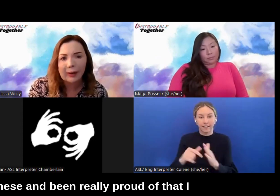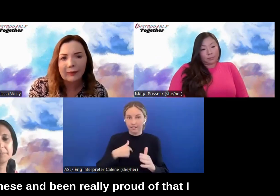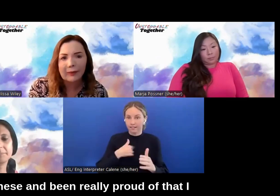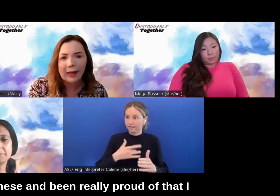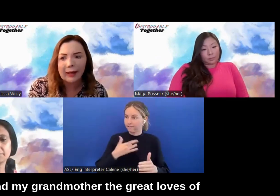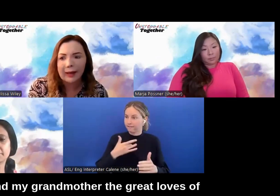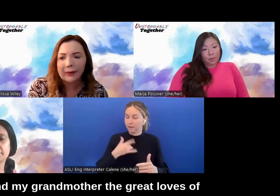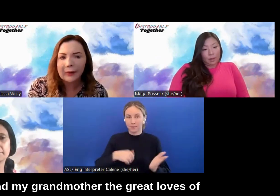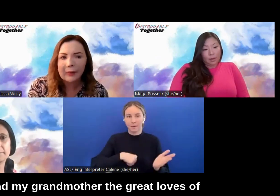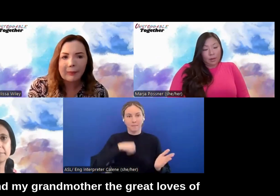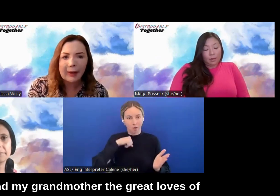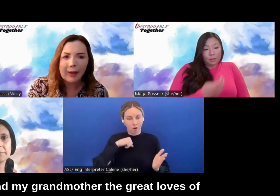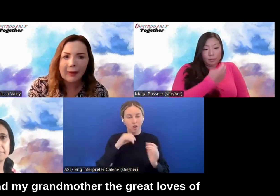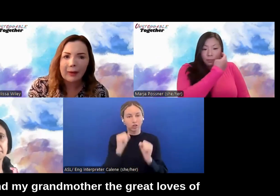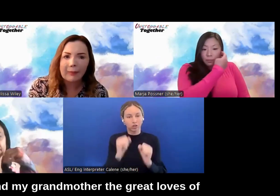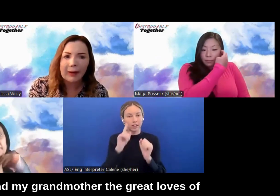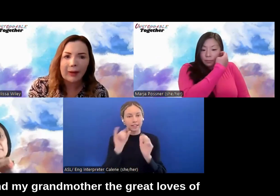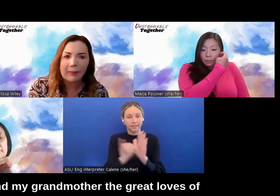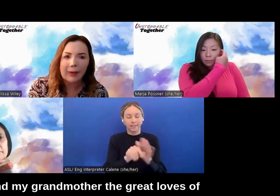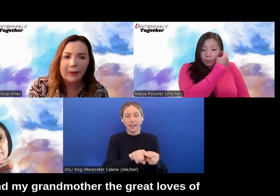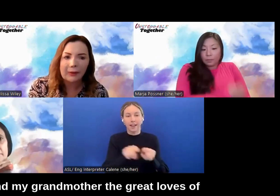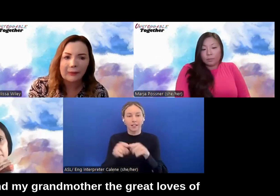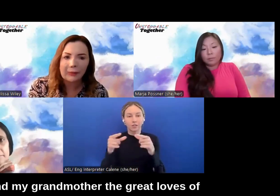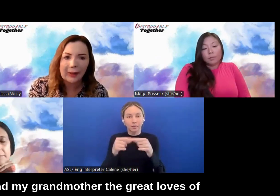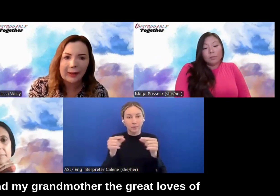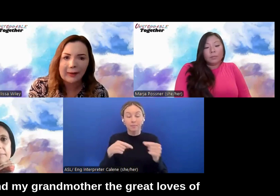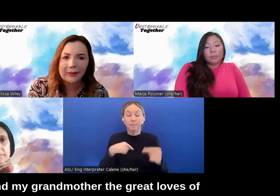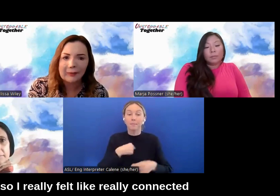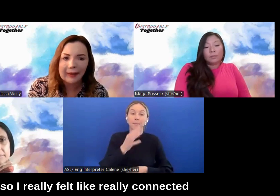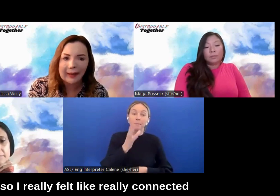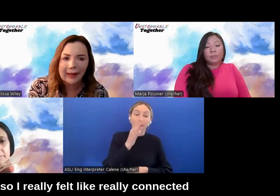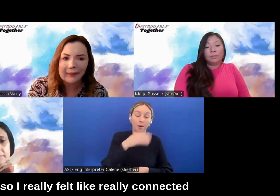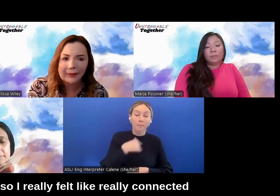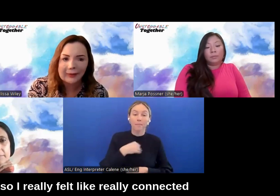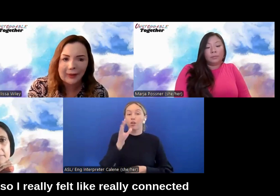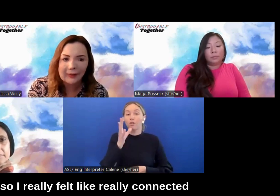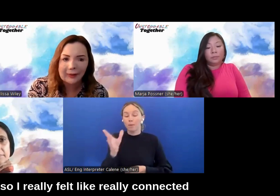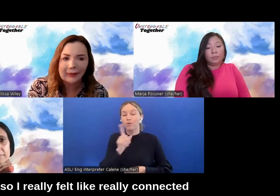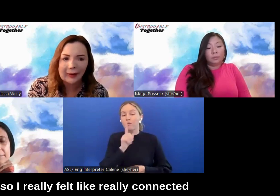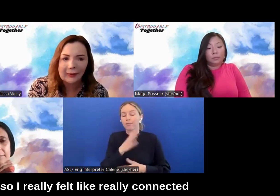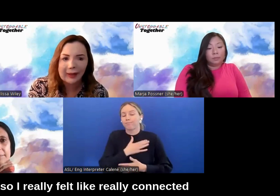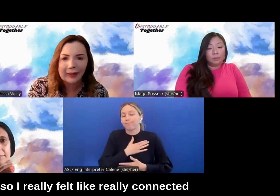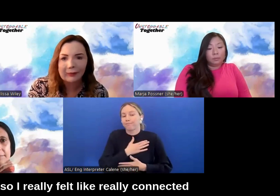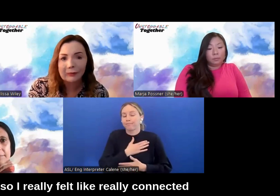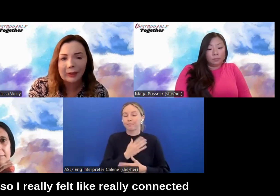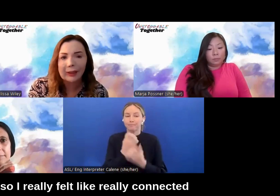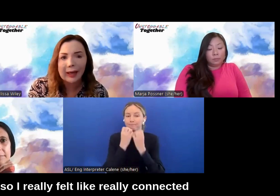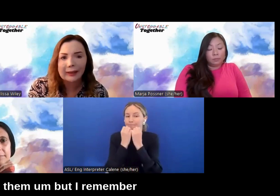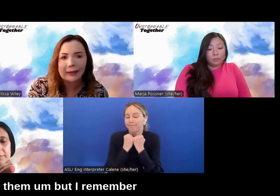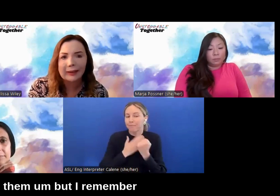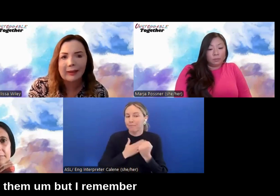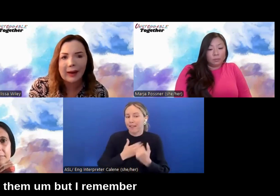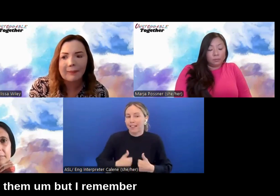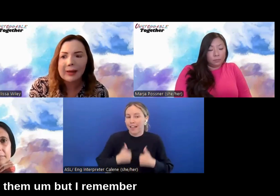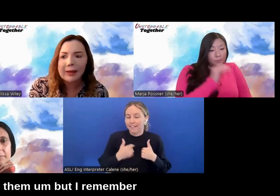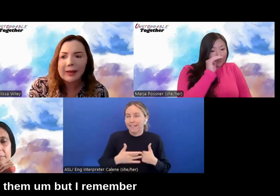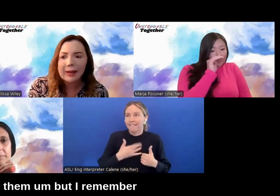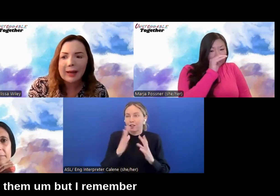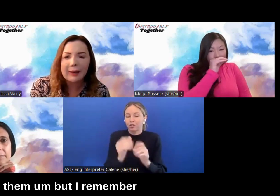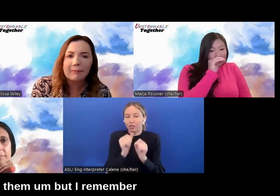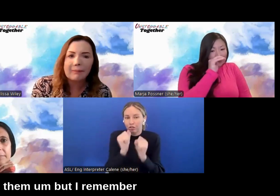really proud of that. My mother and my grandmother are the great loves of my life, and so I really felt like really connected to